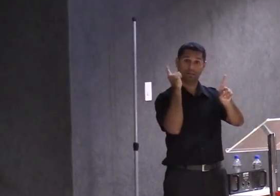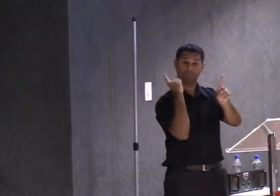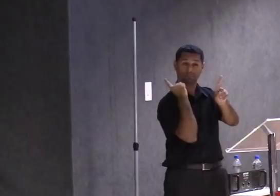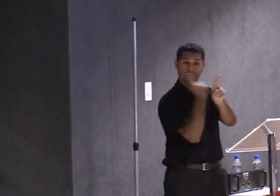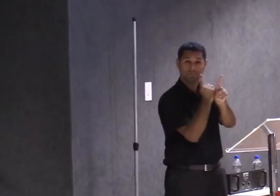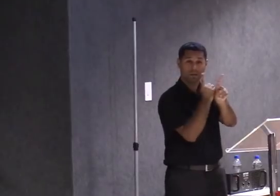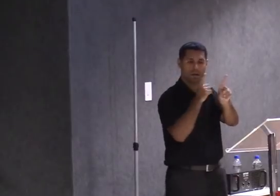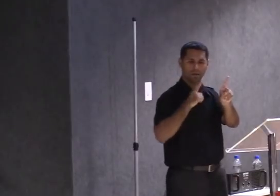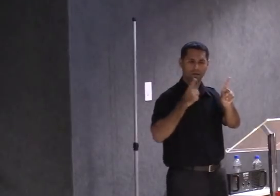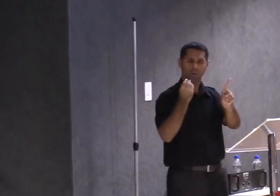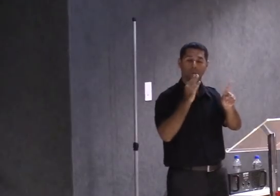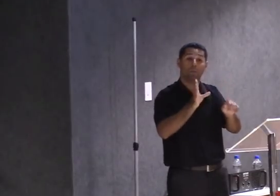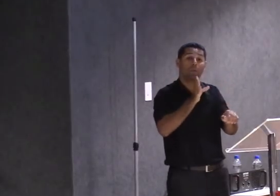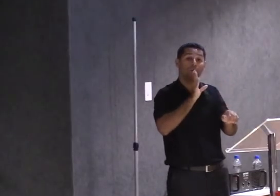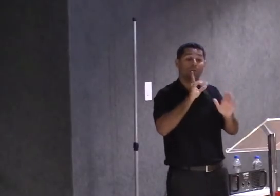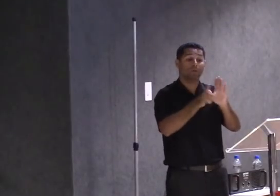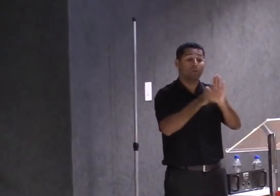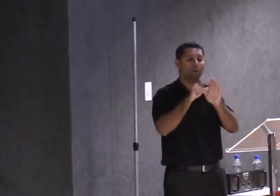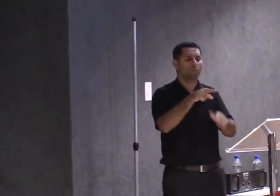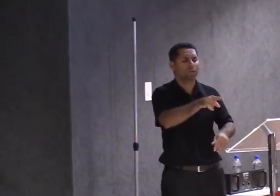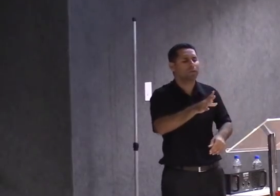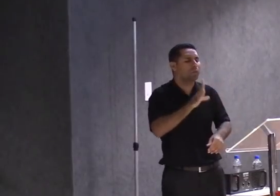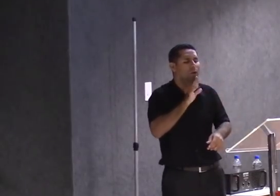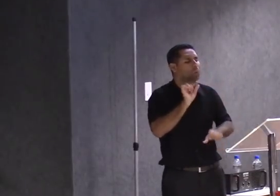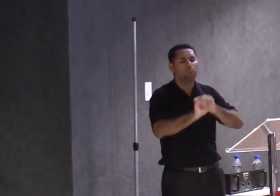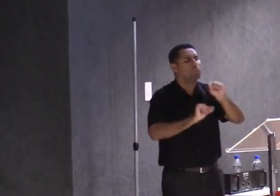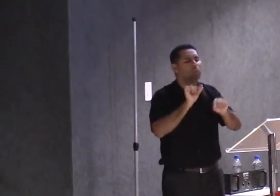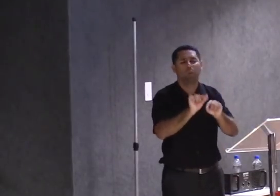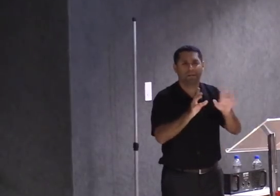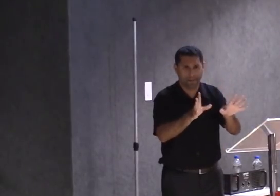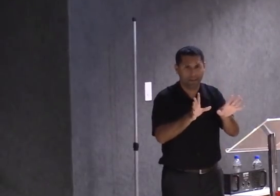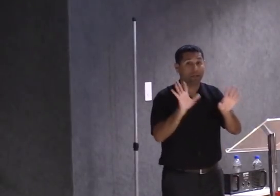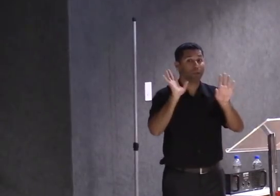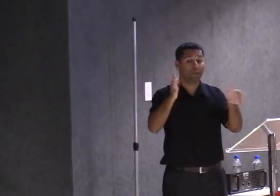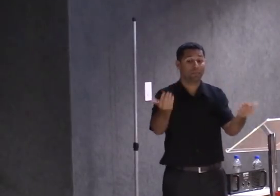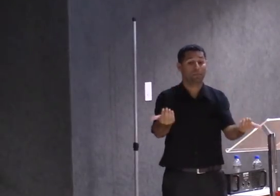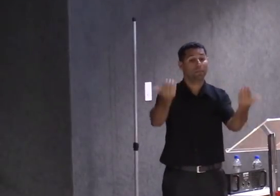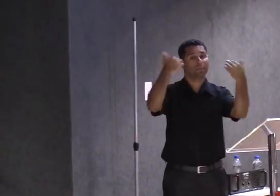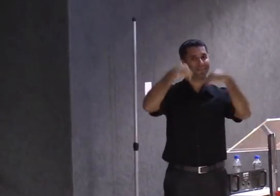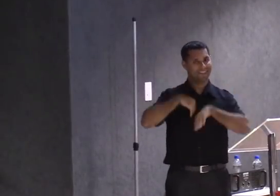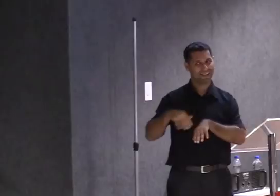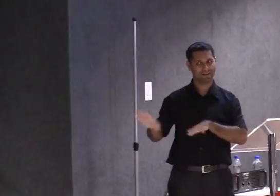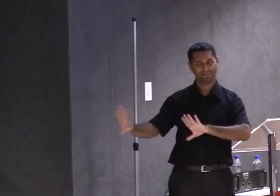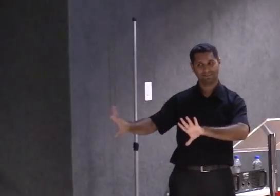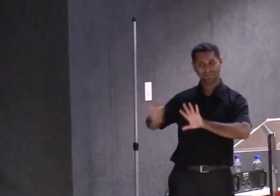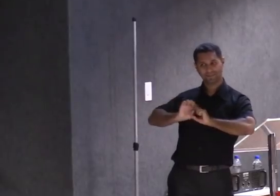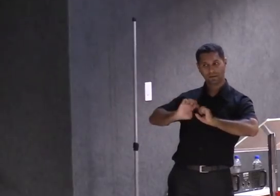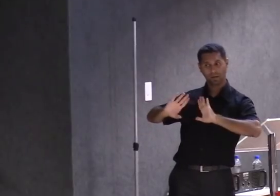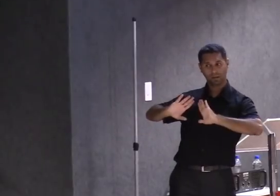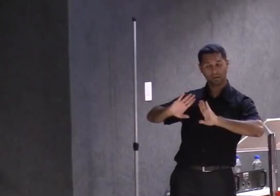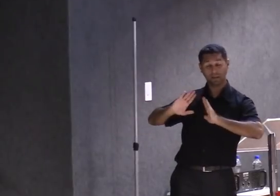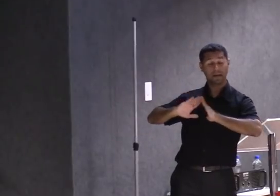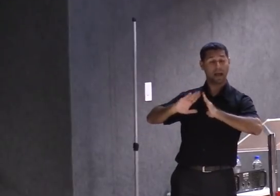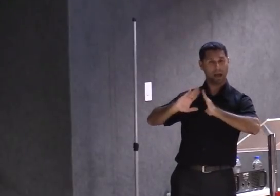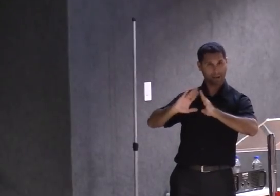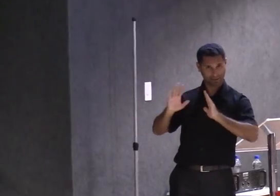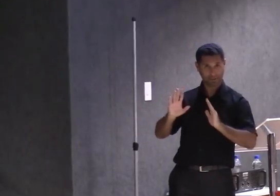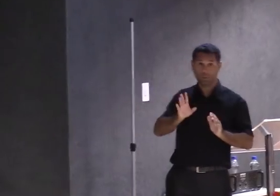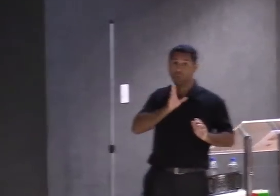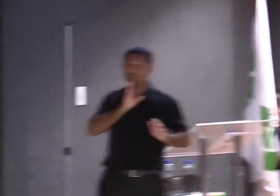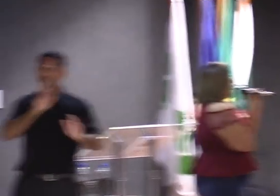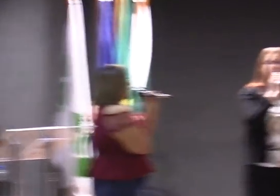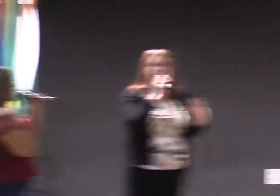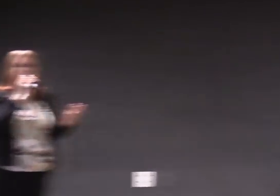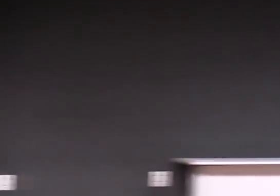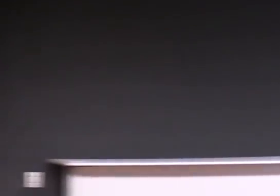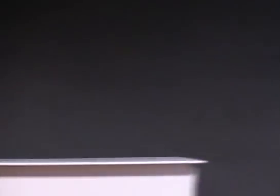tenta-se diagnosticar o conhecimento prévio dos alunos. O que que eles já trazem de bagagem com relação aos conhecimentos?